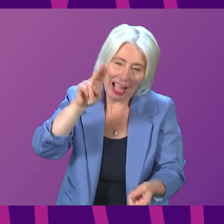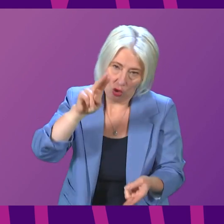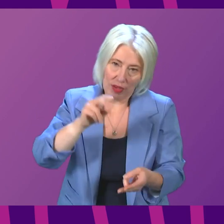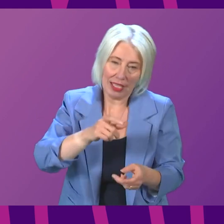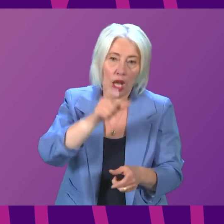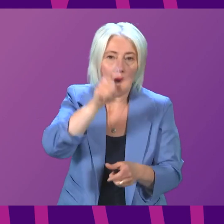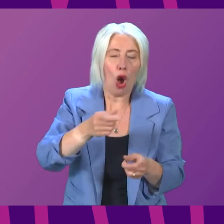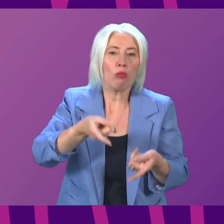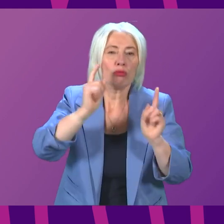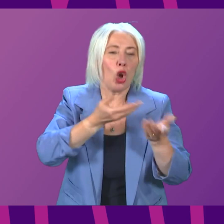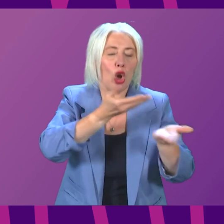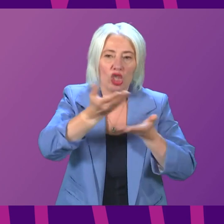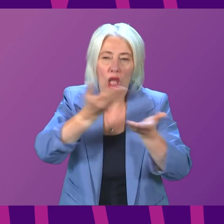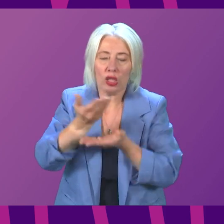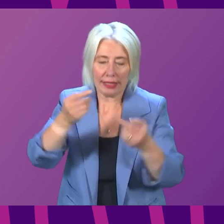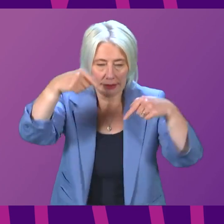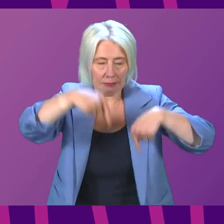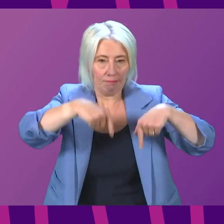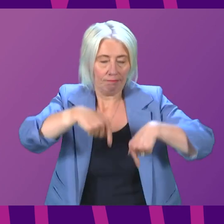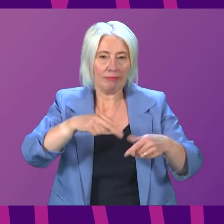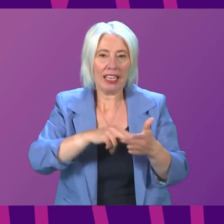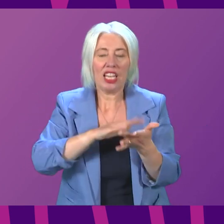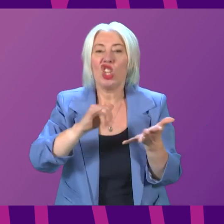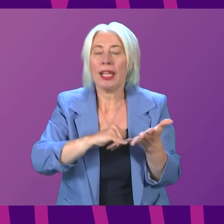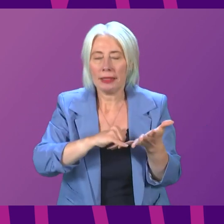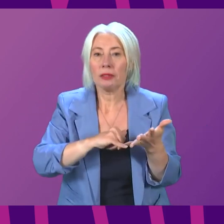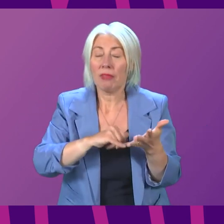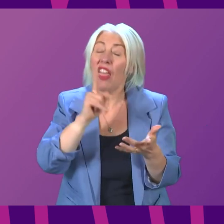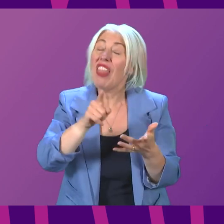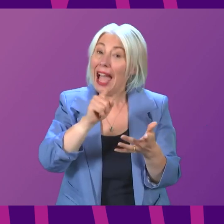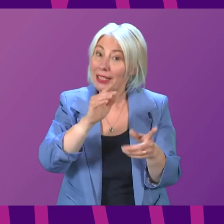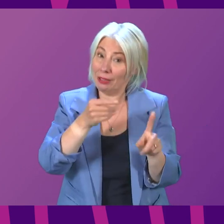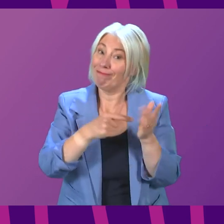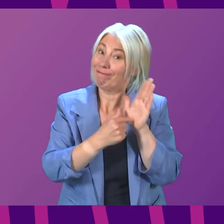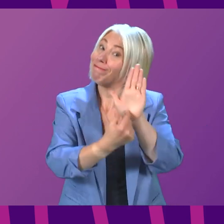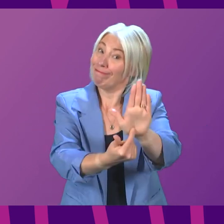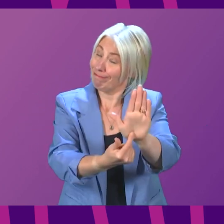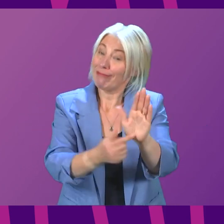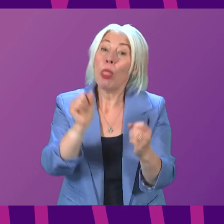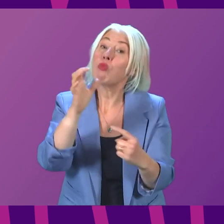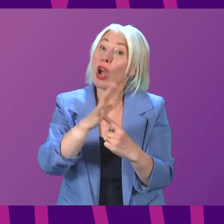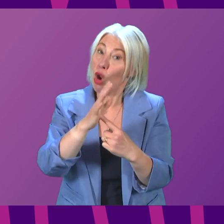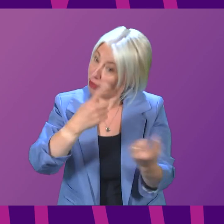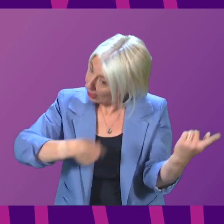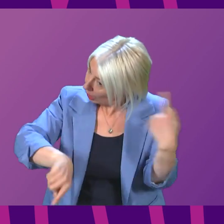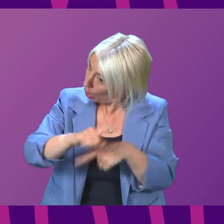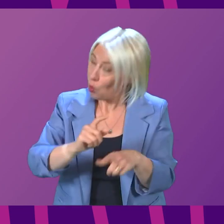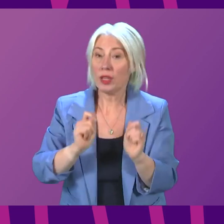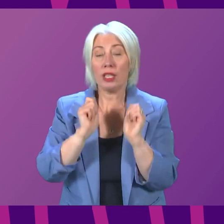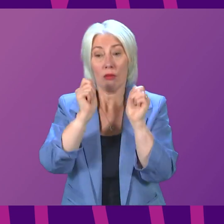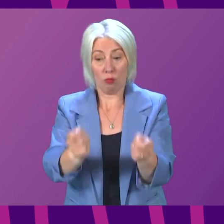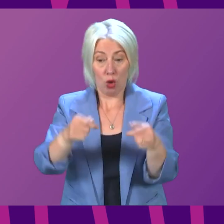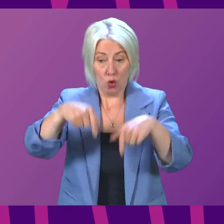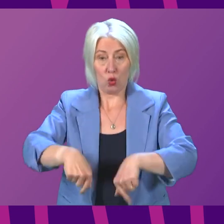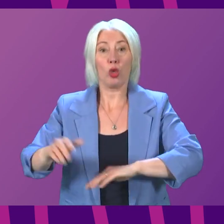consultant oncologists working within our National Health Service. So that is an indication of the priority we attach to these services, and will continue